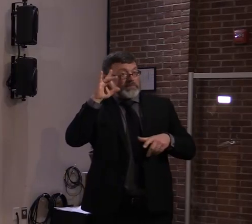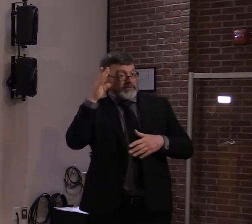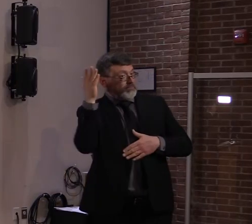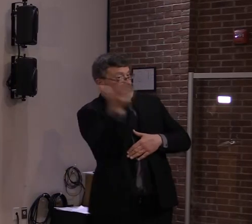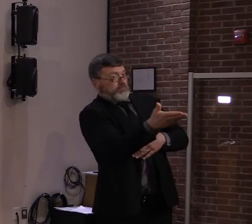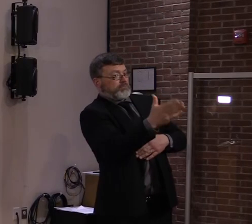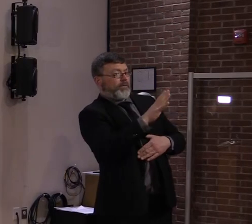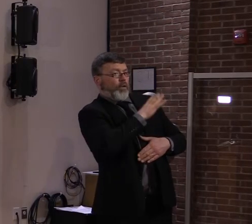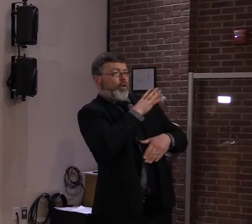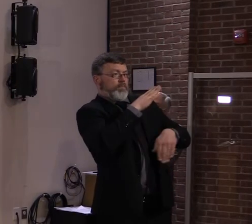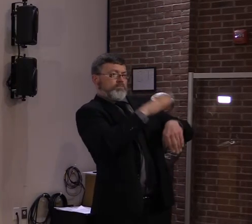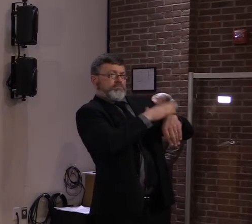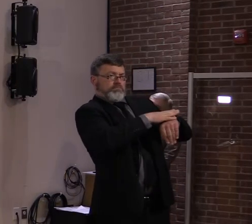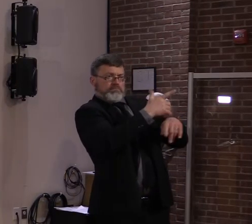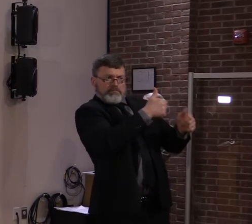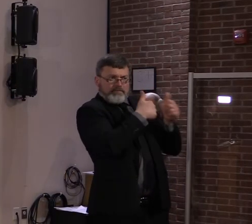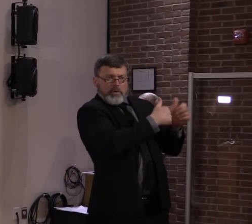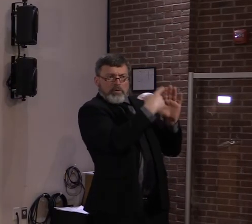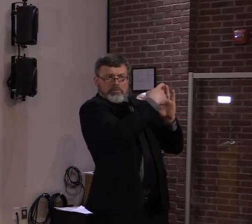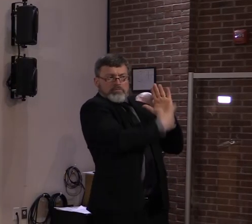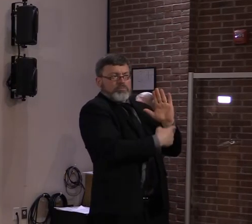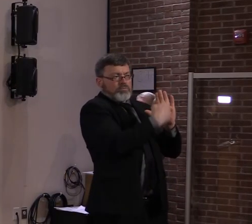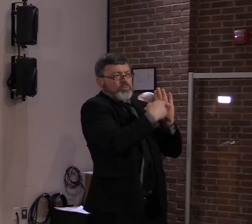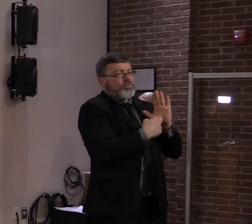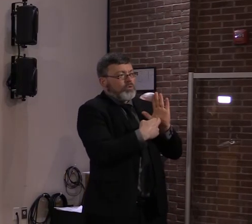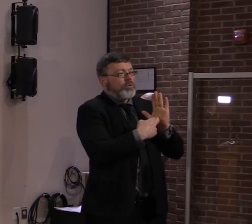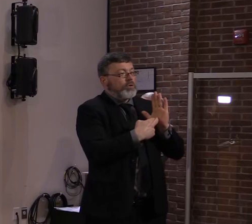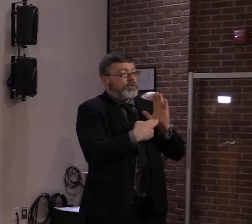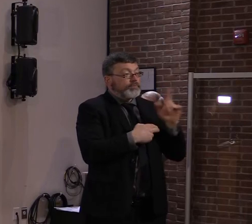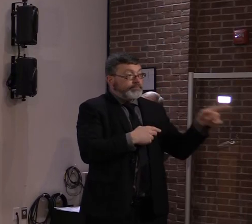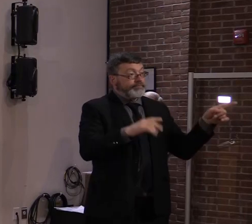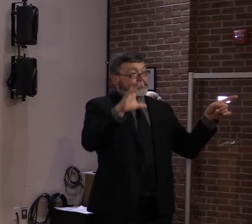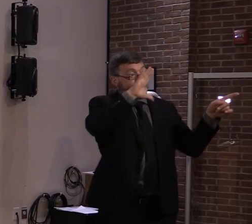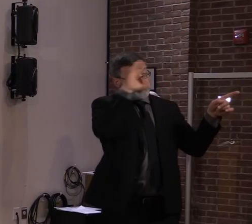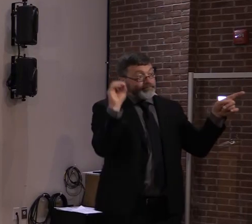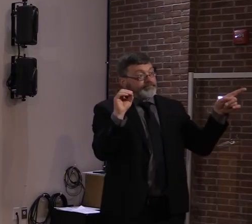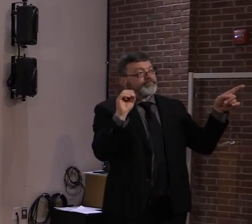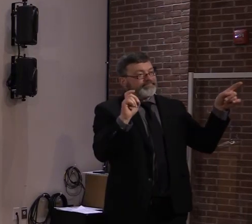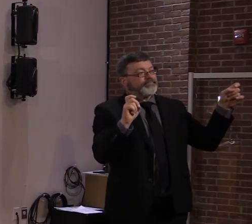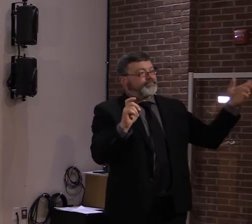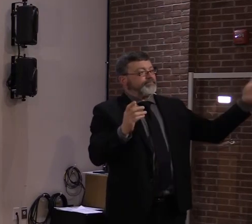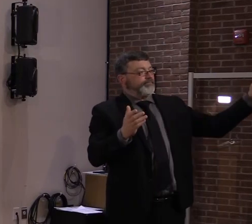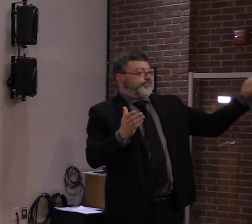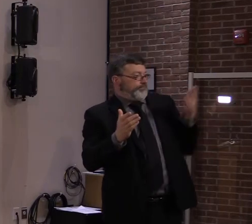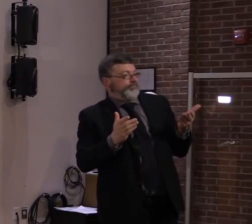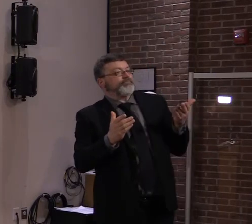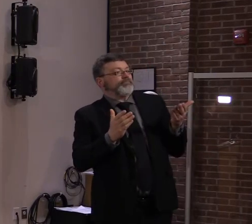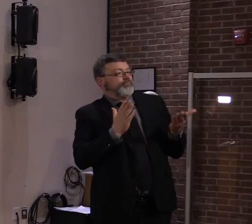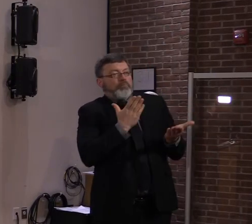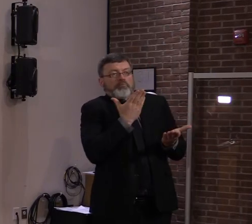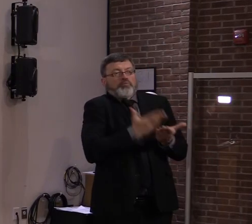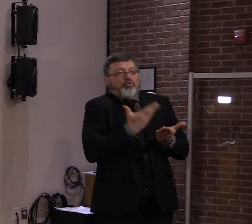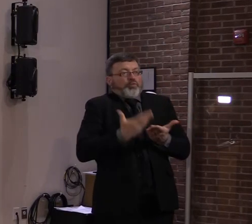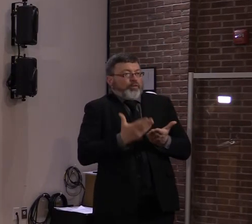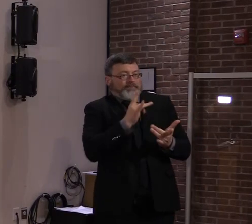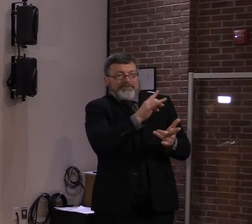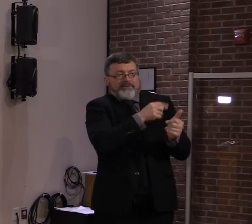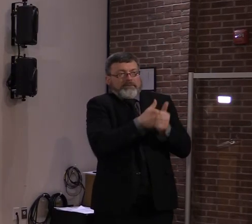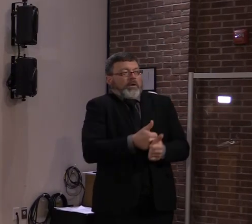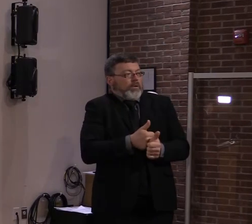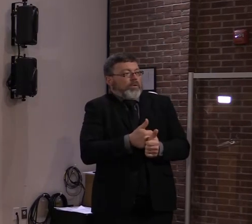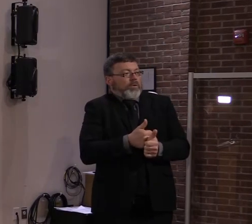they, you know, are compelled to provide us additional information to see whether or not they would meet